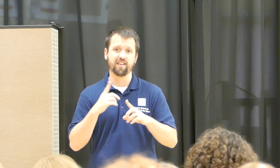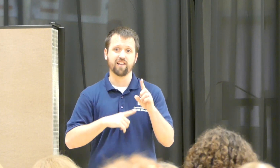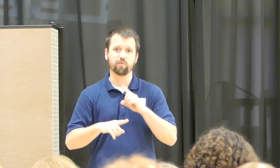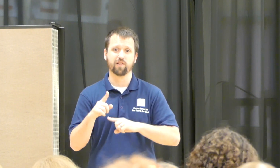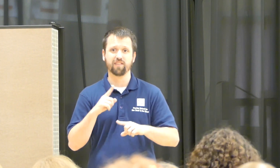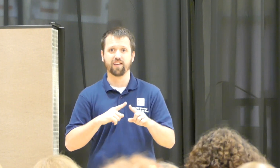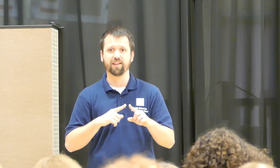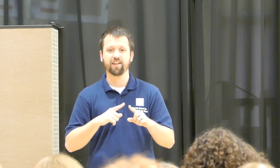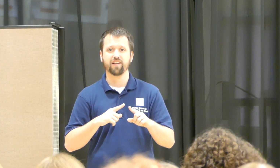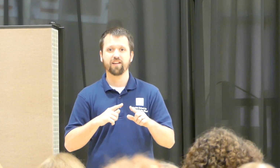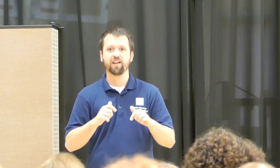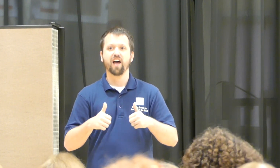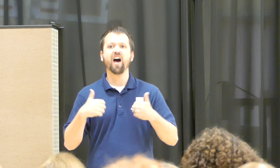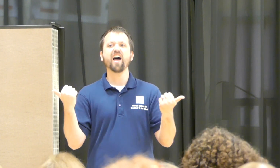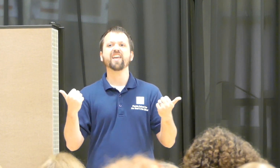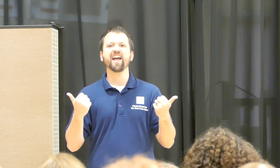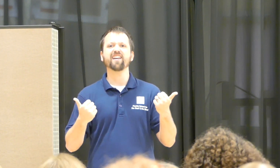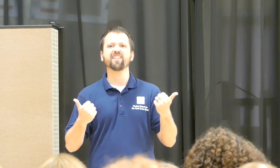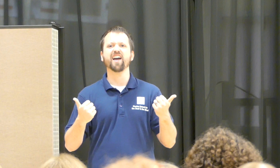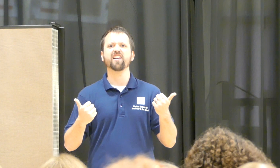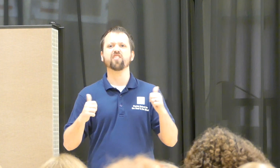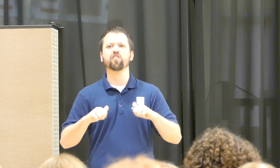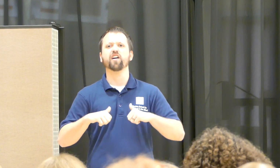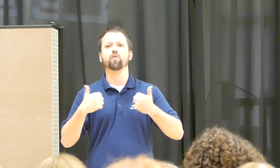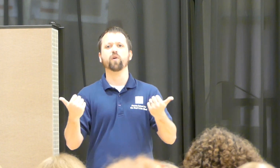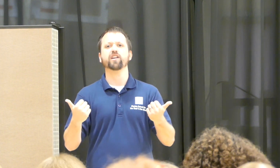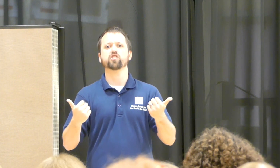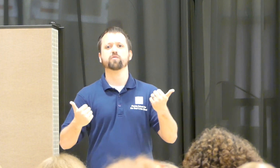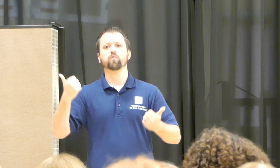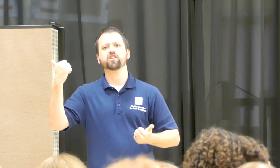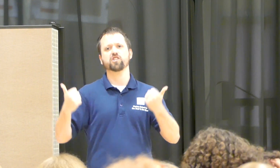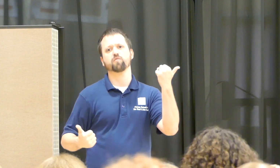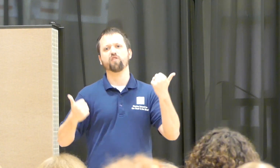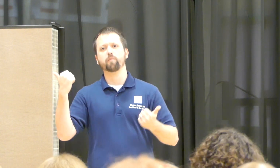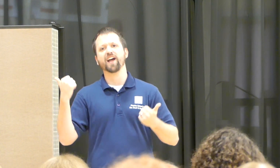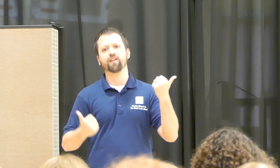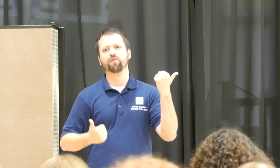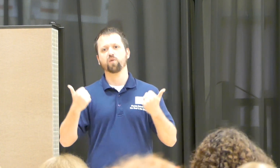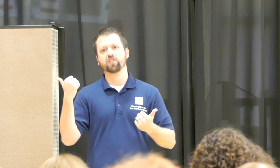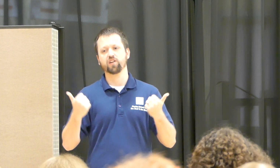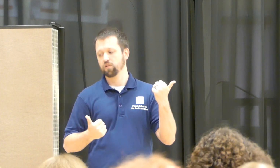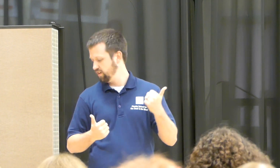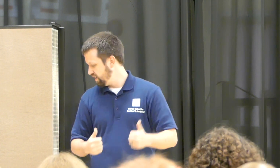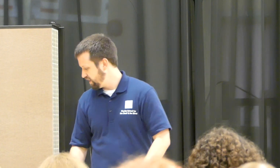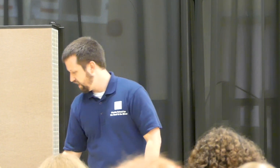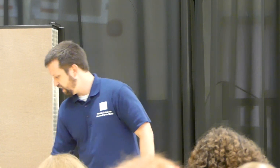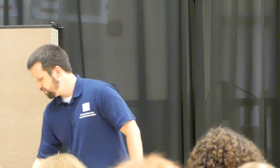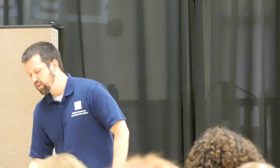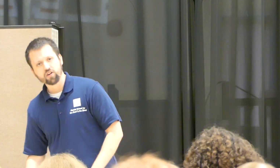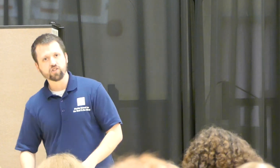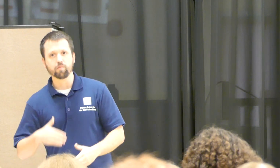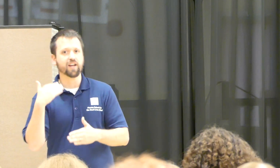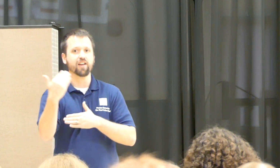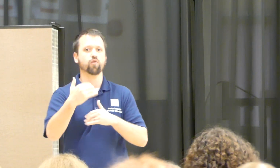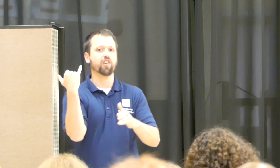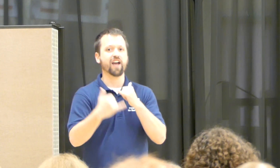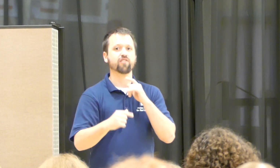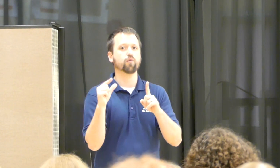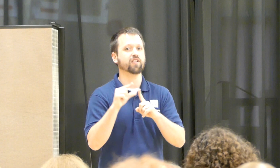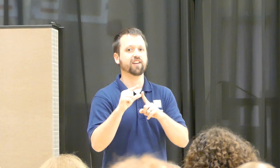where it's like, oh yeah, I guess it kind of does look like which. Which does more of a back and forth though. But you're jumping ahead to our last word today,